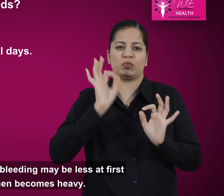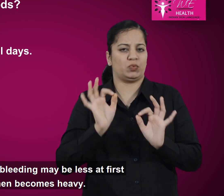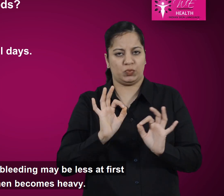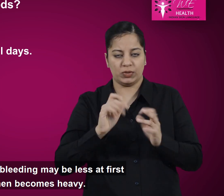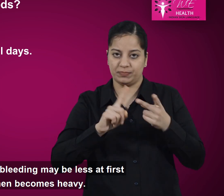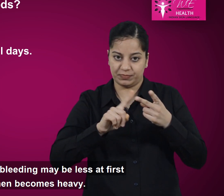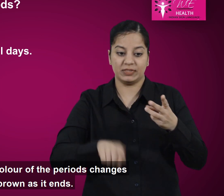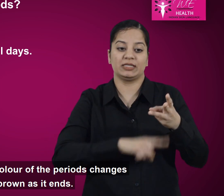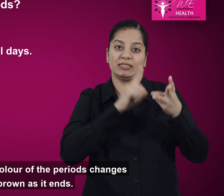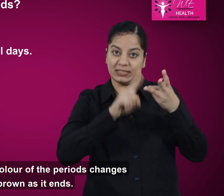heavy.